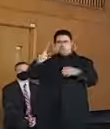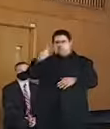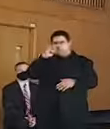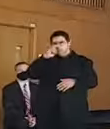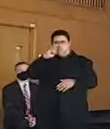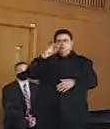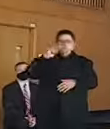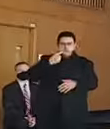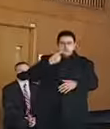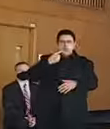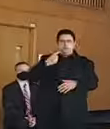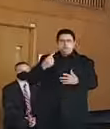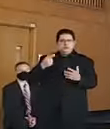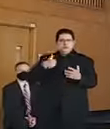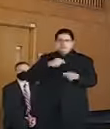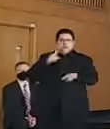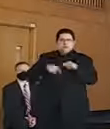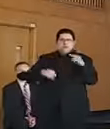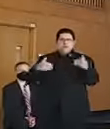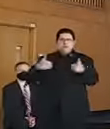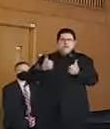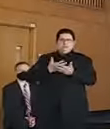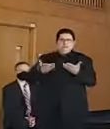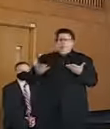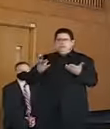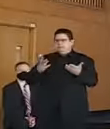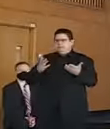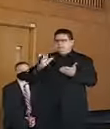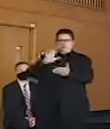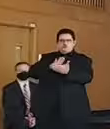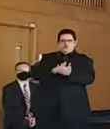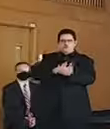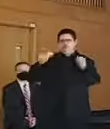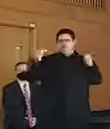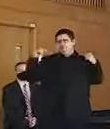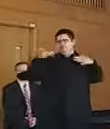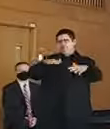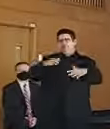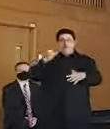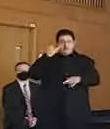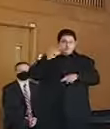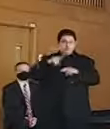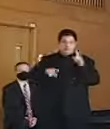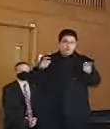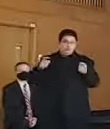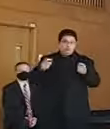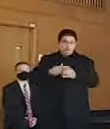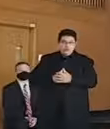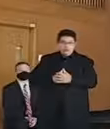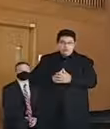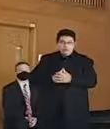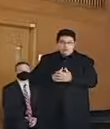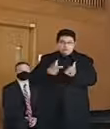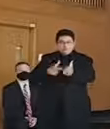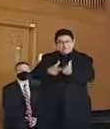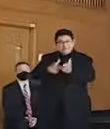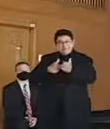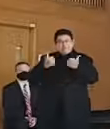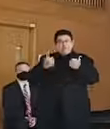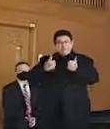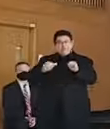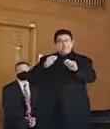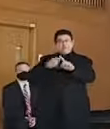things like having a school in person if we can't turn this around. And it's just going to take the effort from the